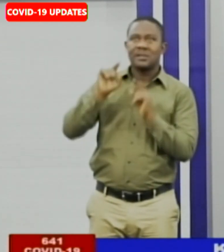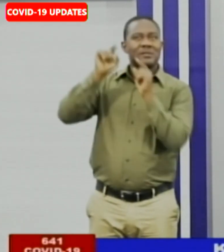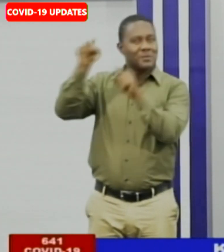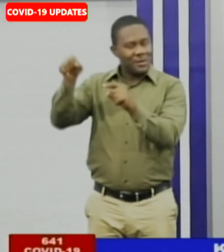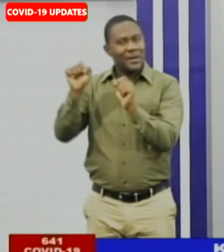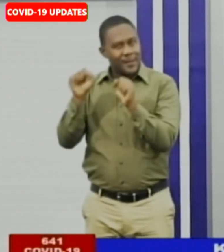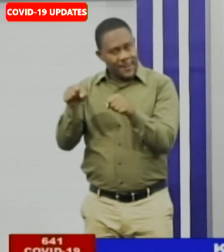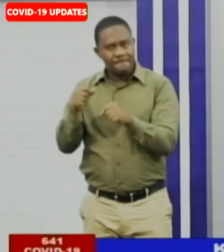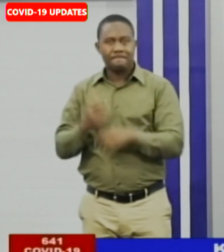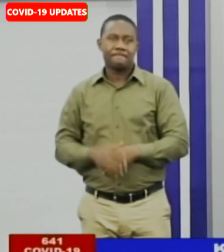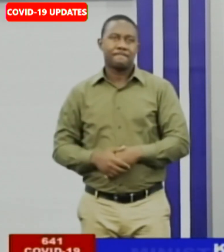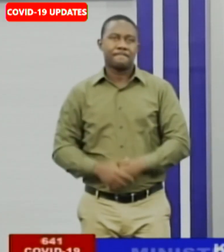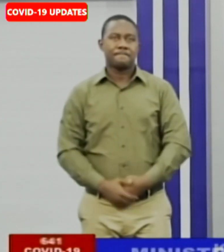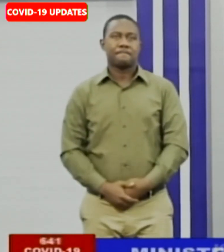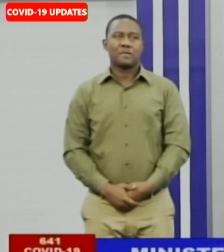much.